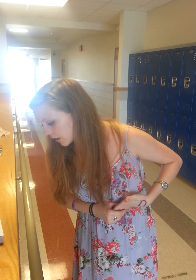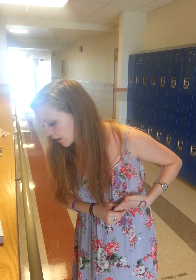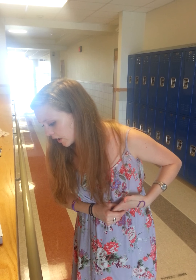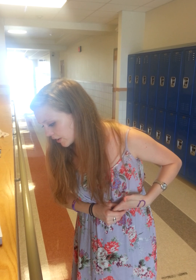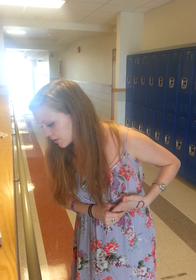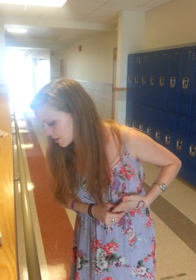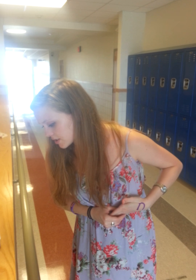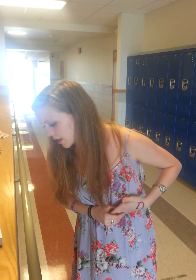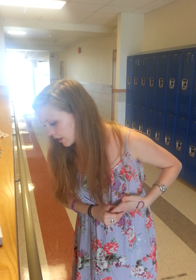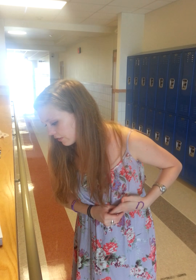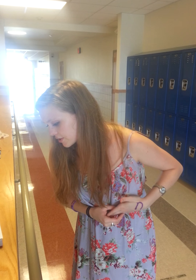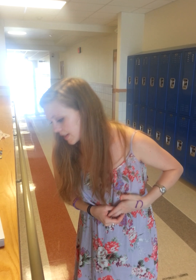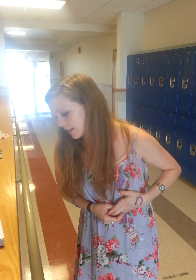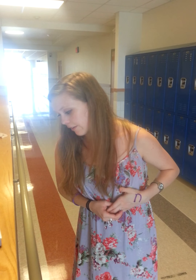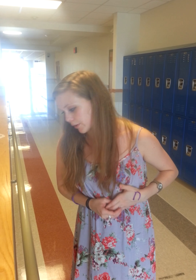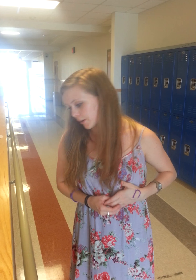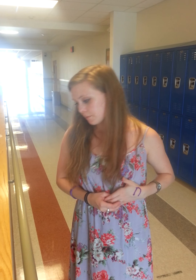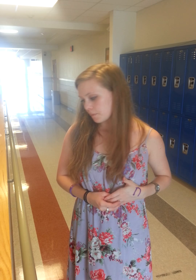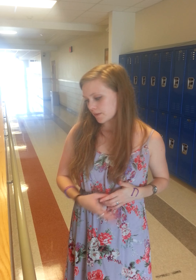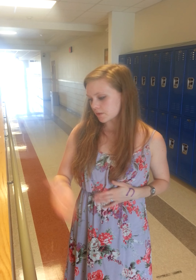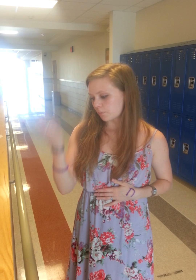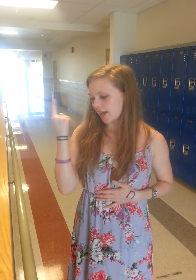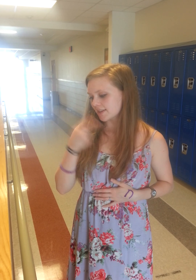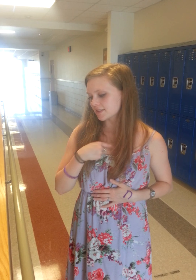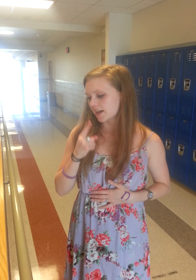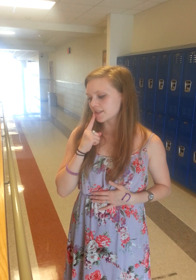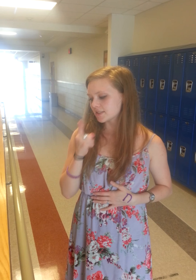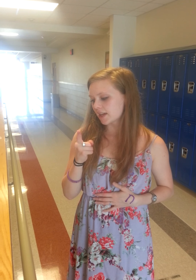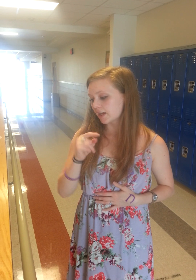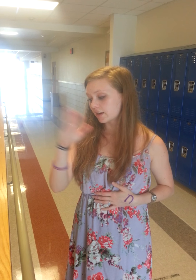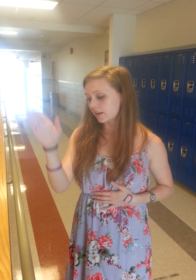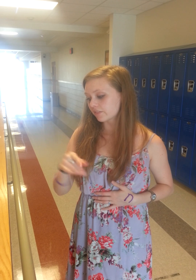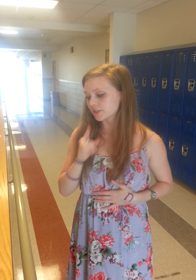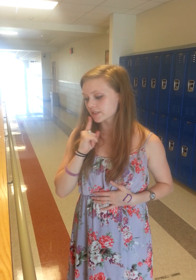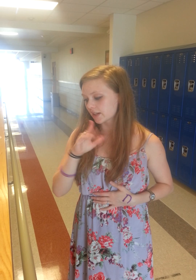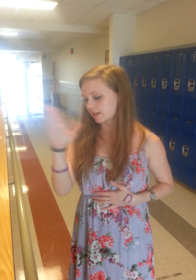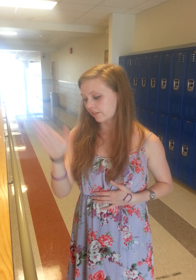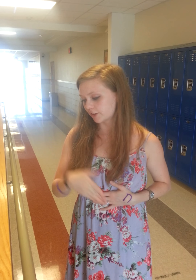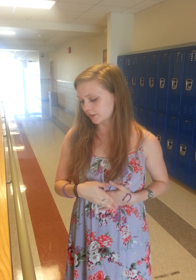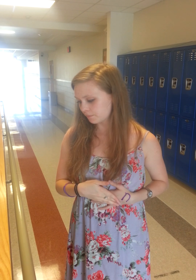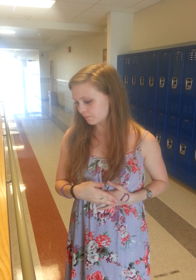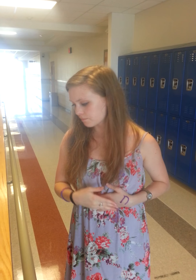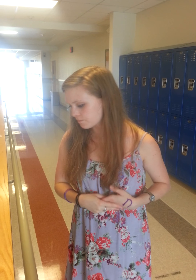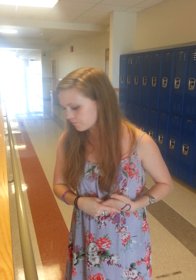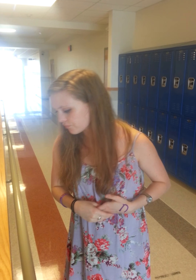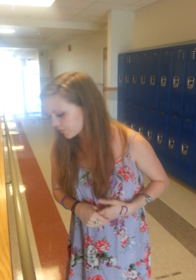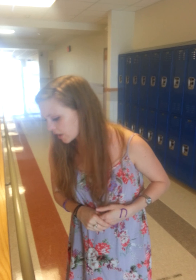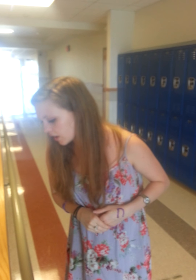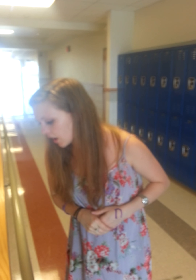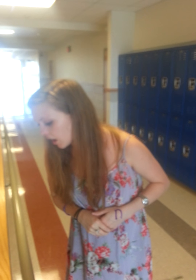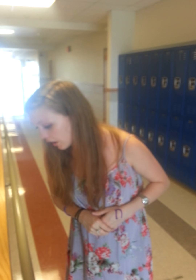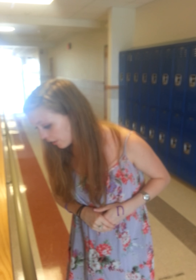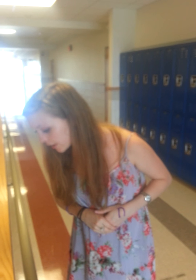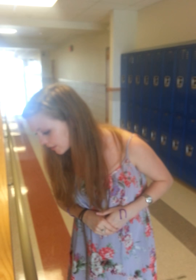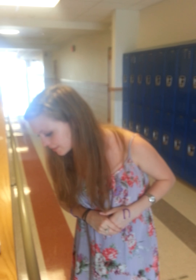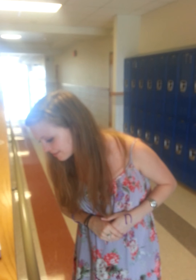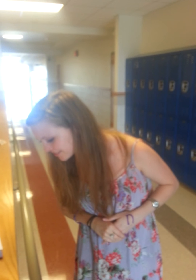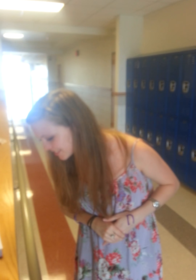And I used to say never. So past, I say never. Ugh.